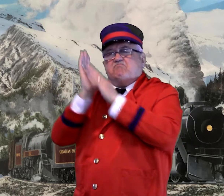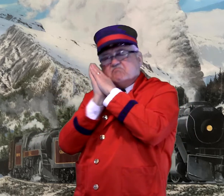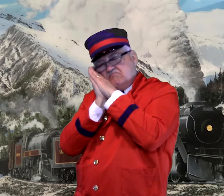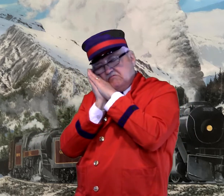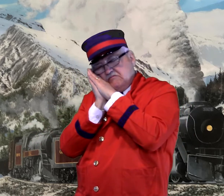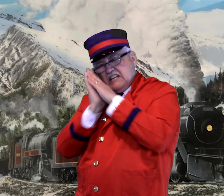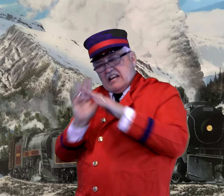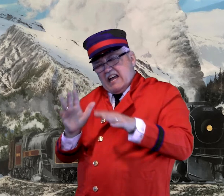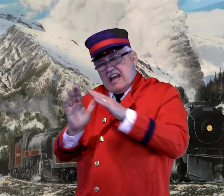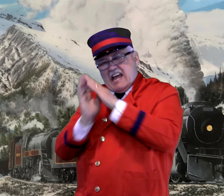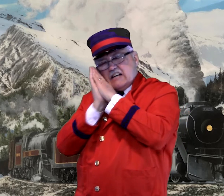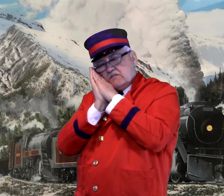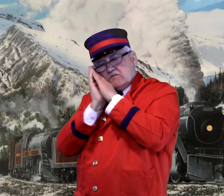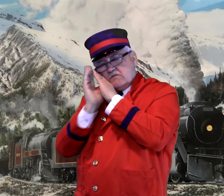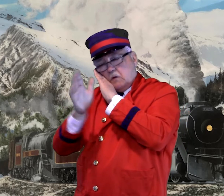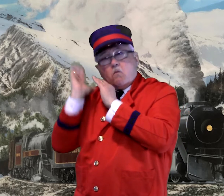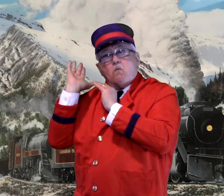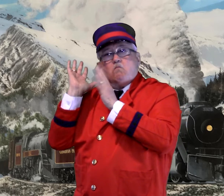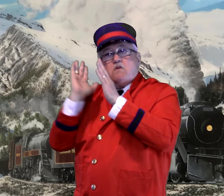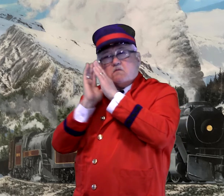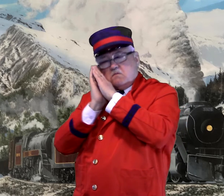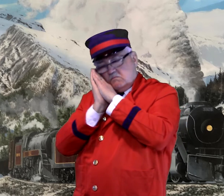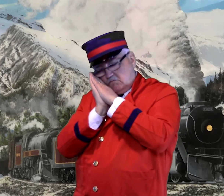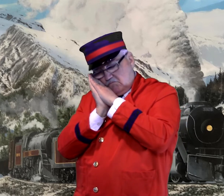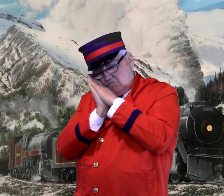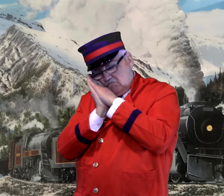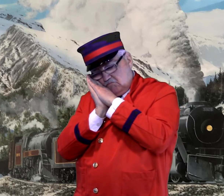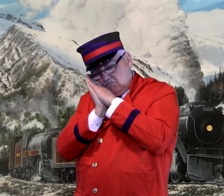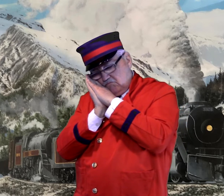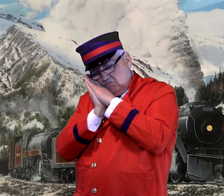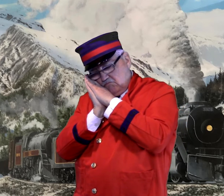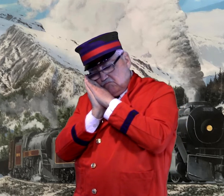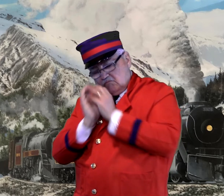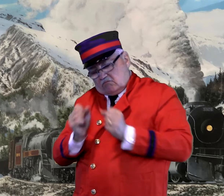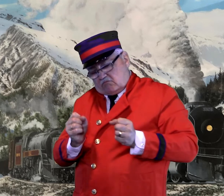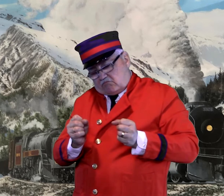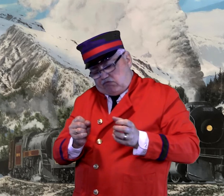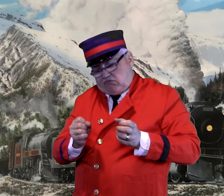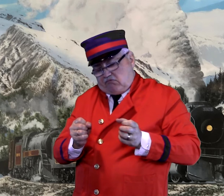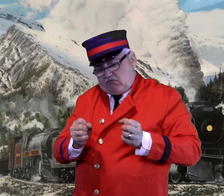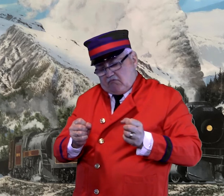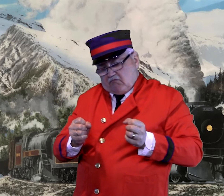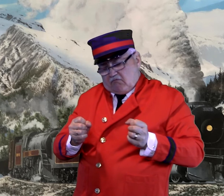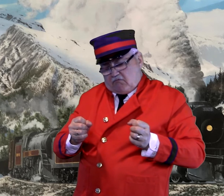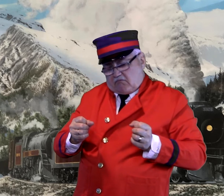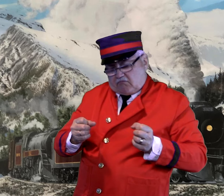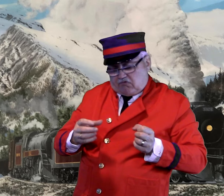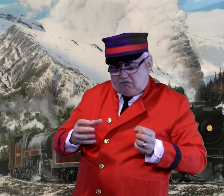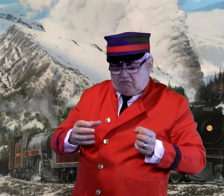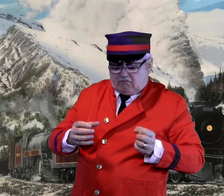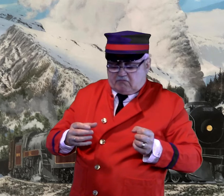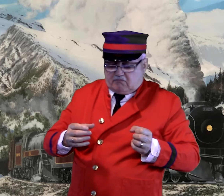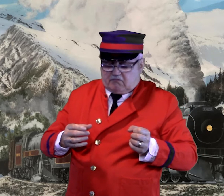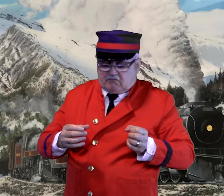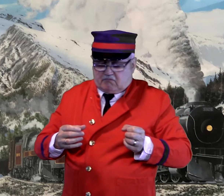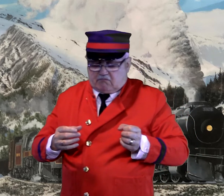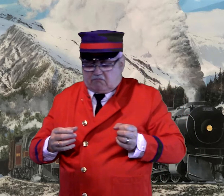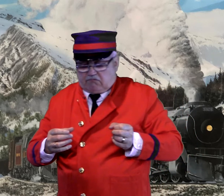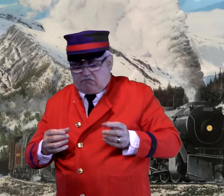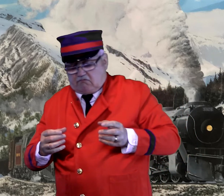heavy freight train that shook their car. Again, they would be still when the freight train had passed. They would feel the